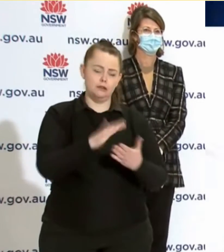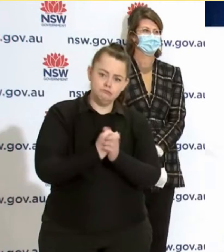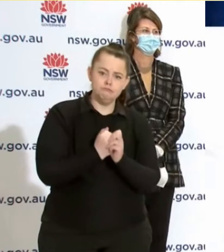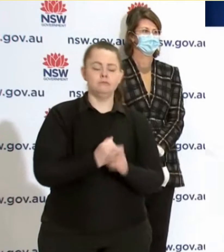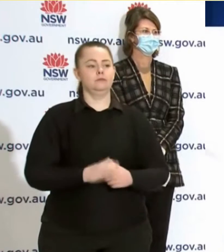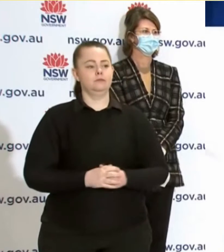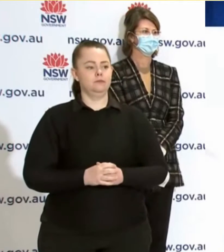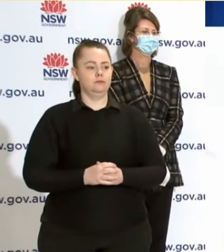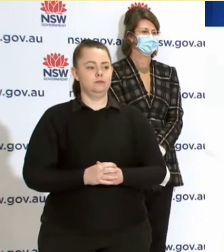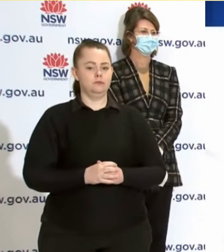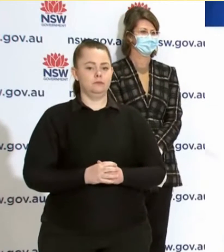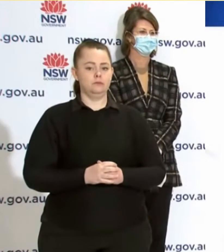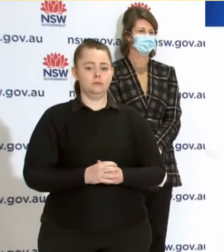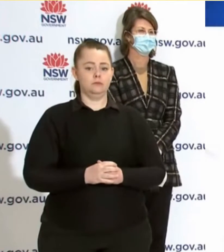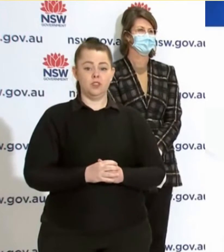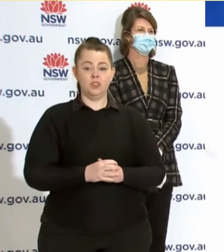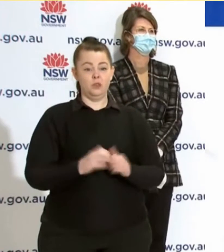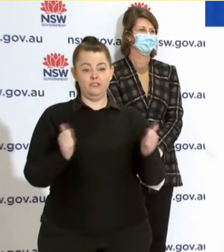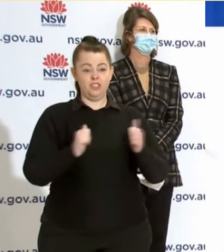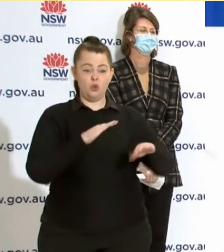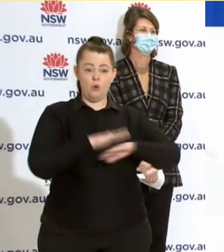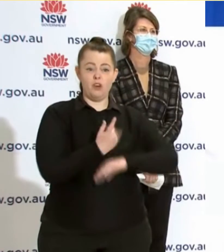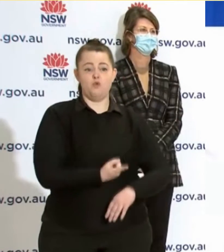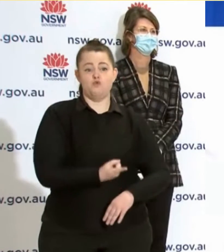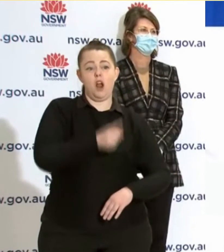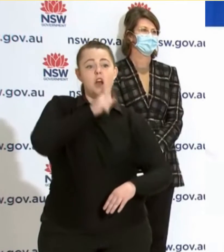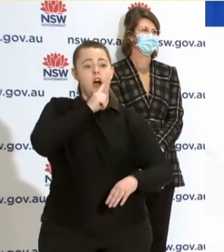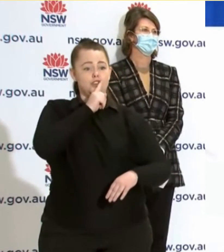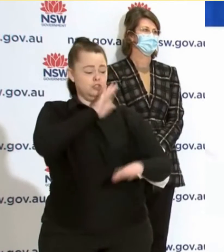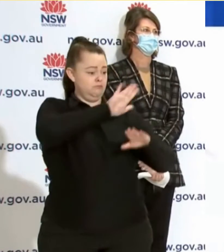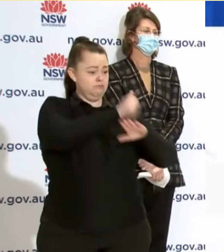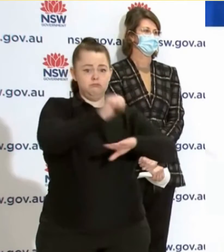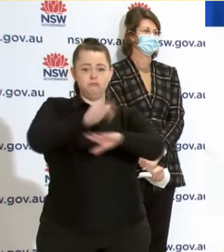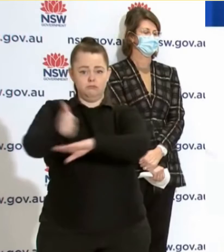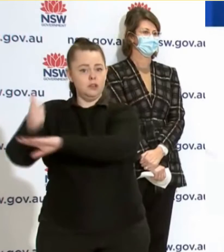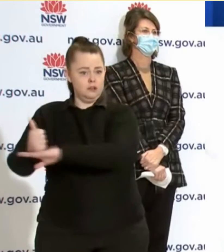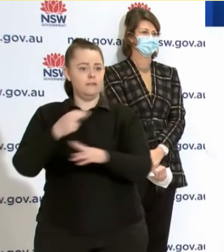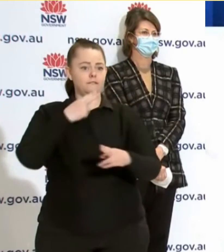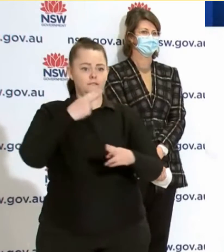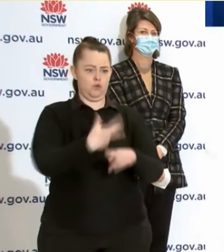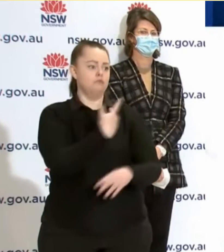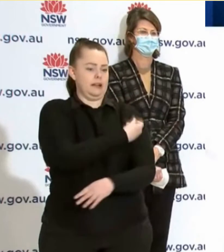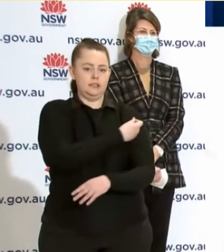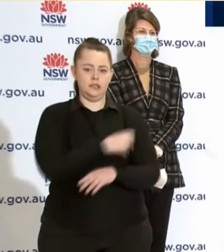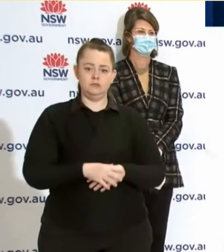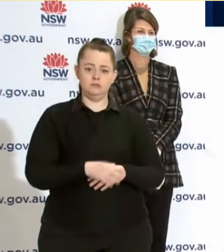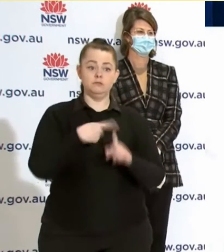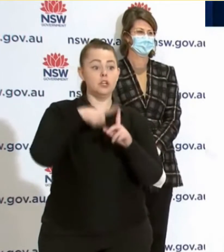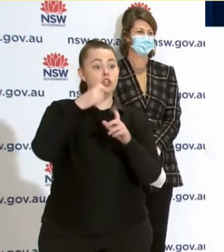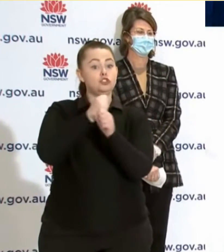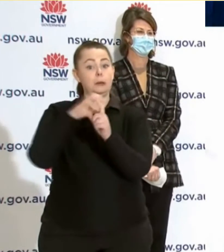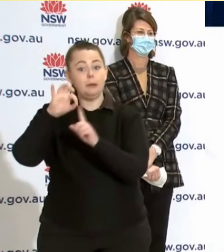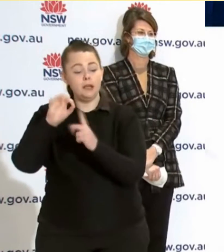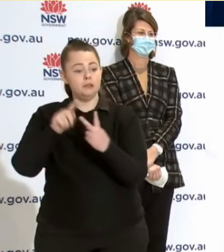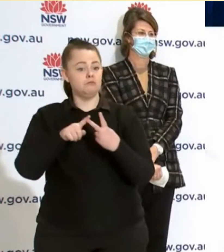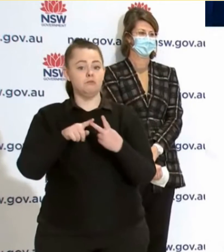100 access points set up by New South Wales Health. We have our great GP network, our great pharmacists, and during the